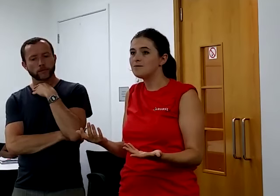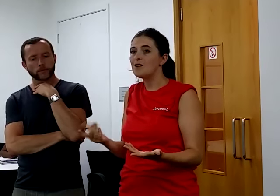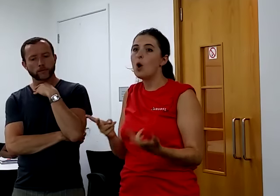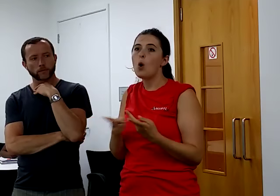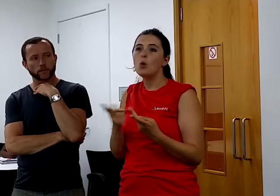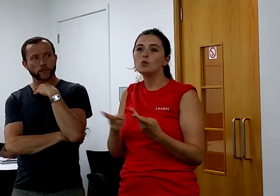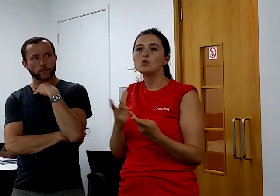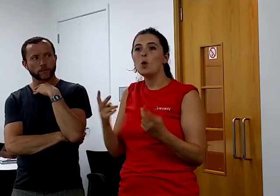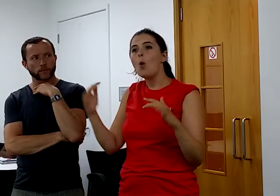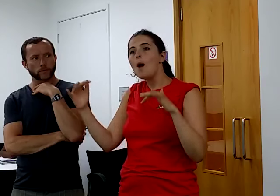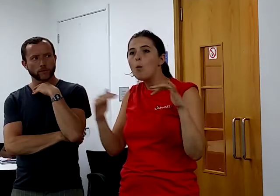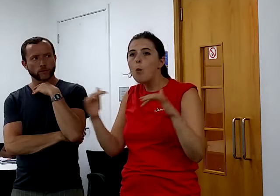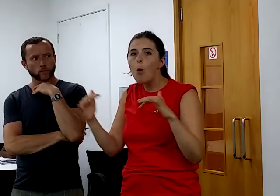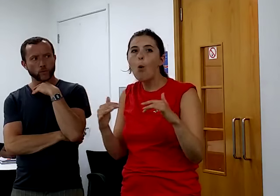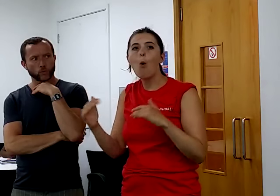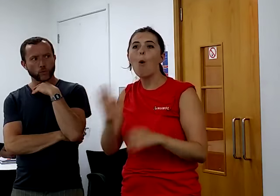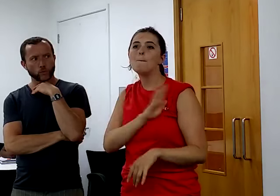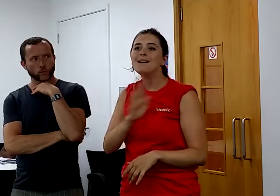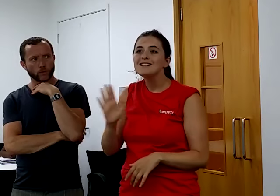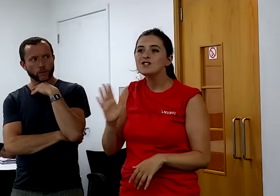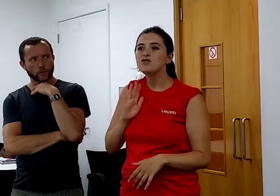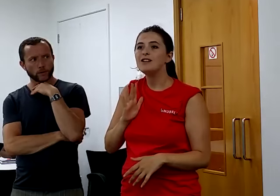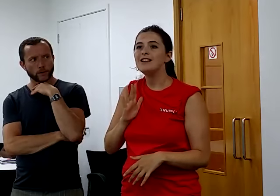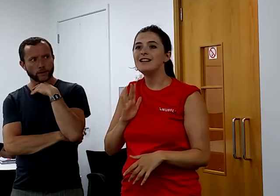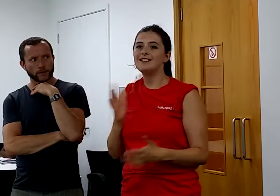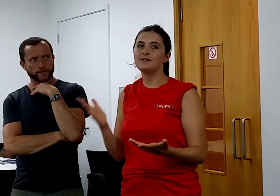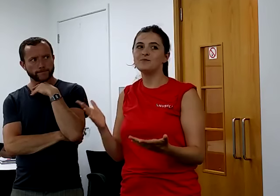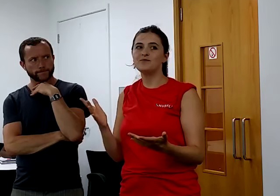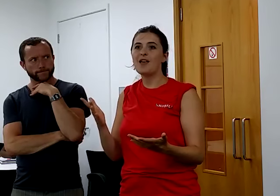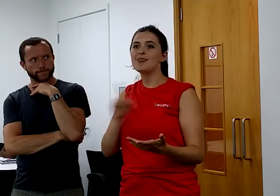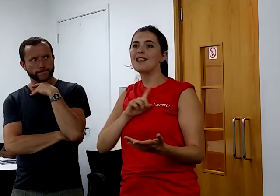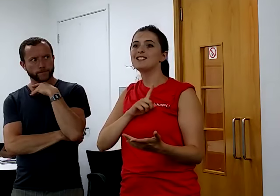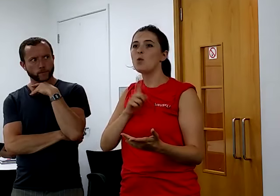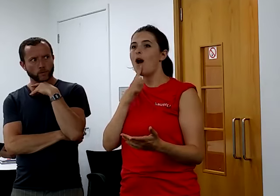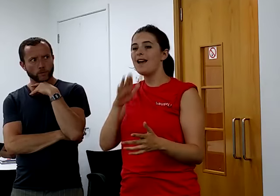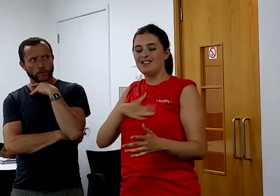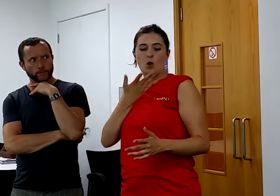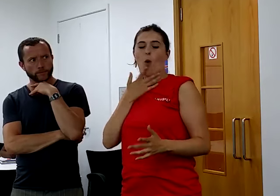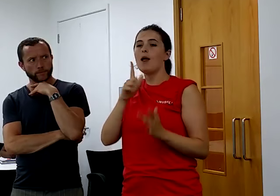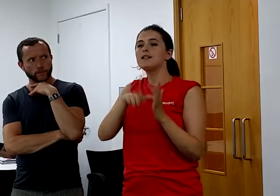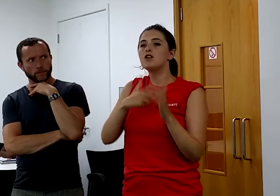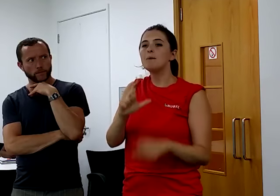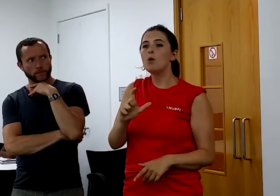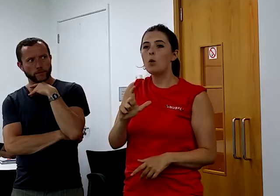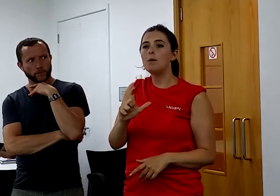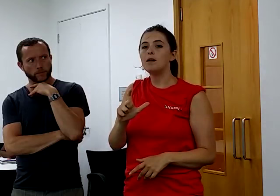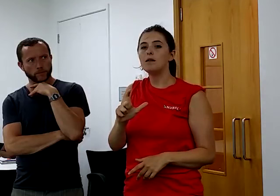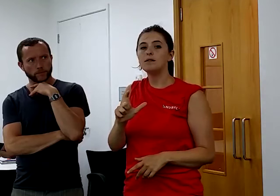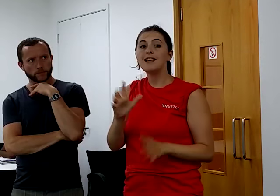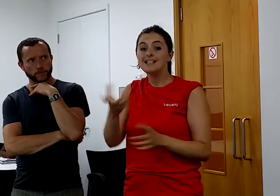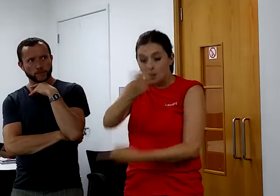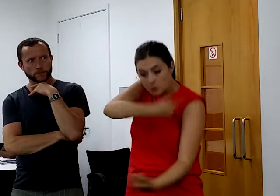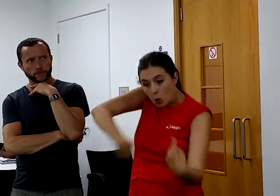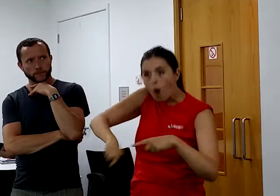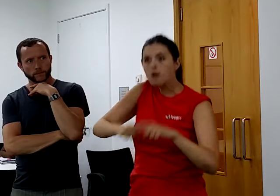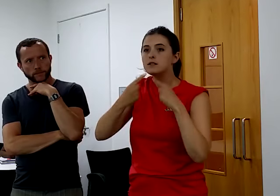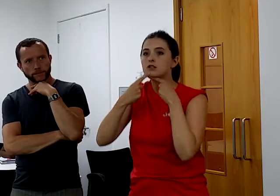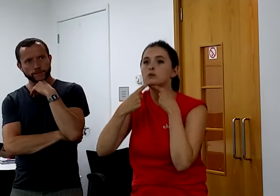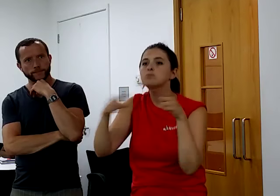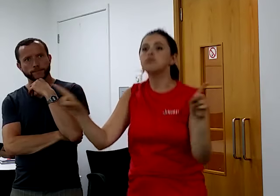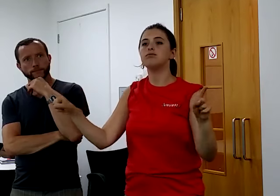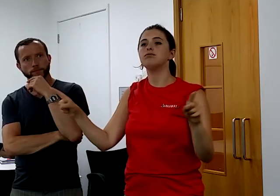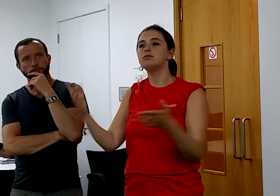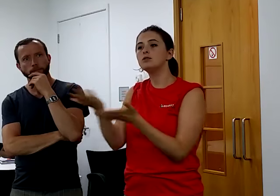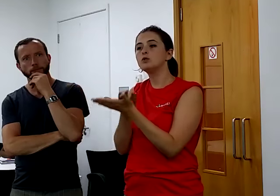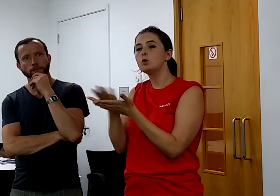nuclear industry and everything, and military and everything else. So, you know, it's up to us to get the word out by talking